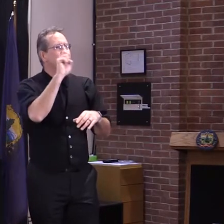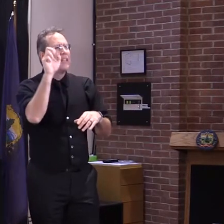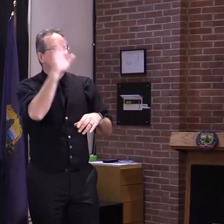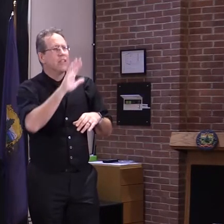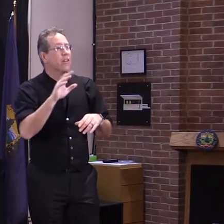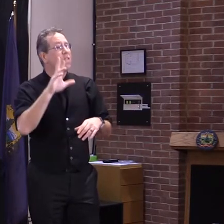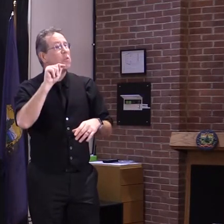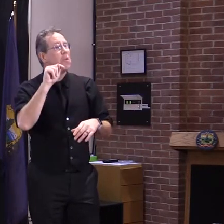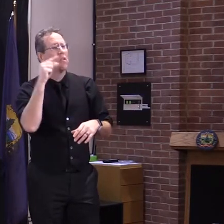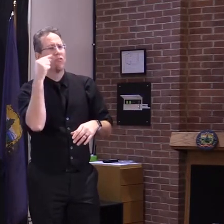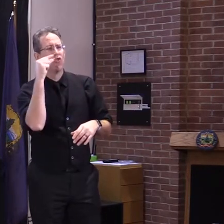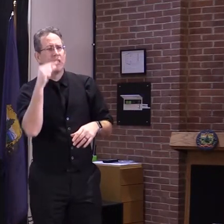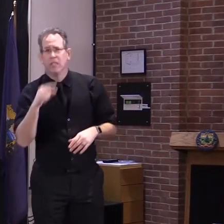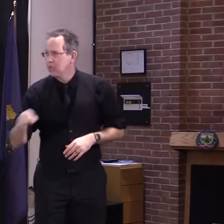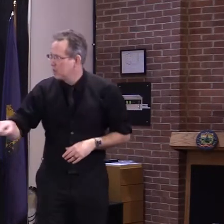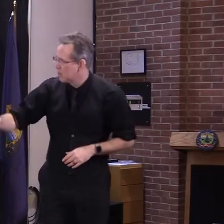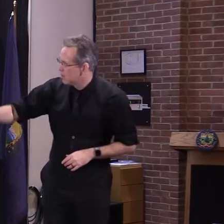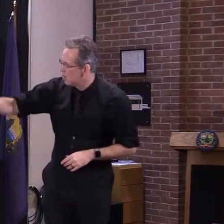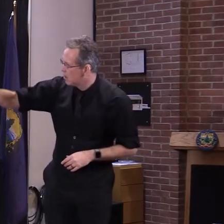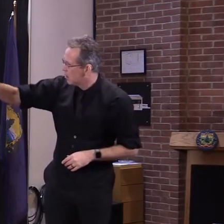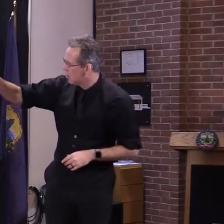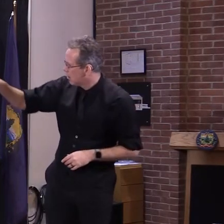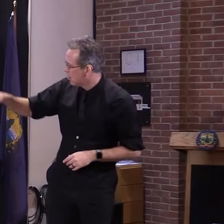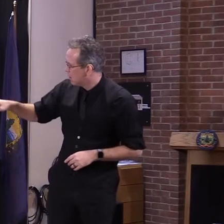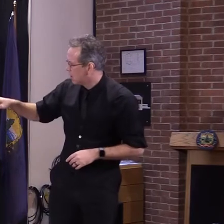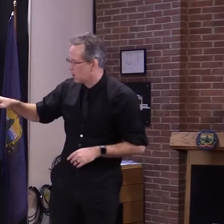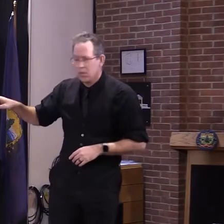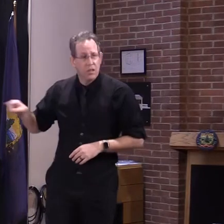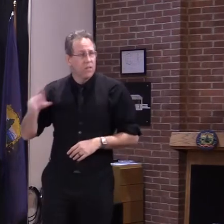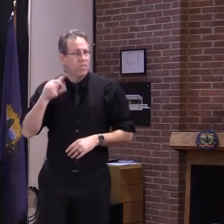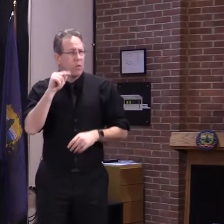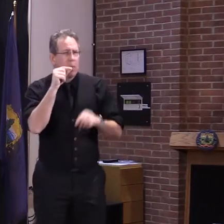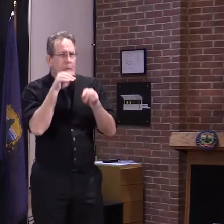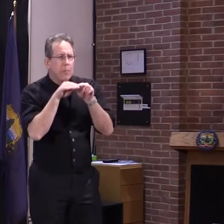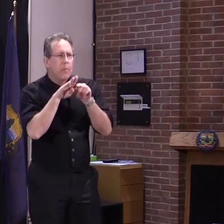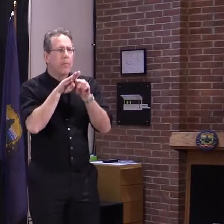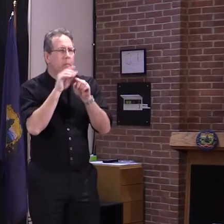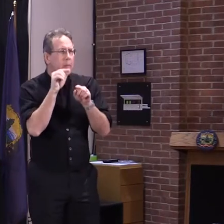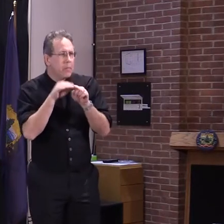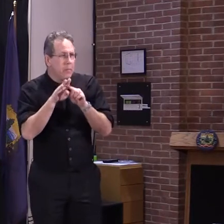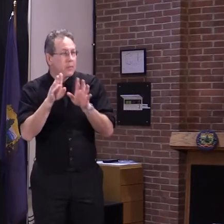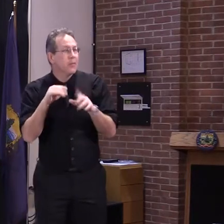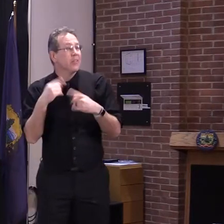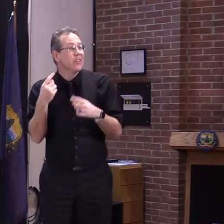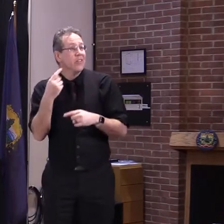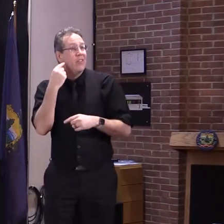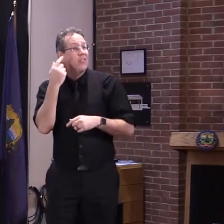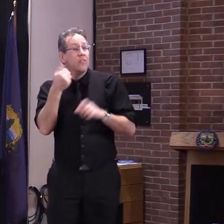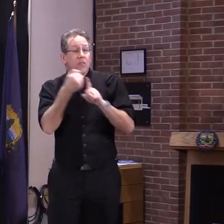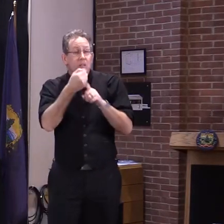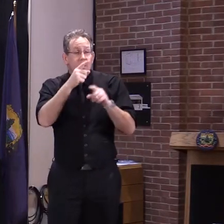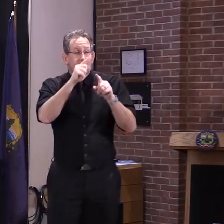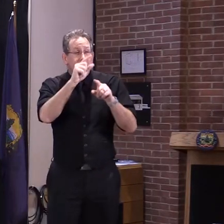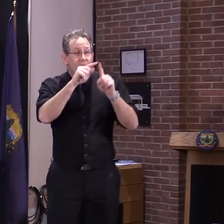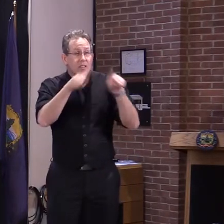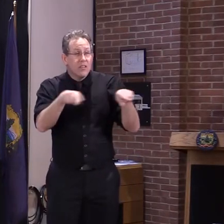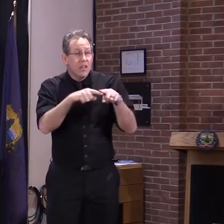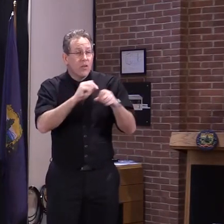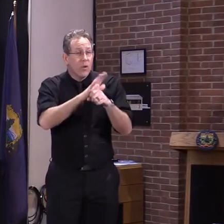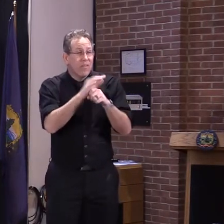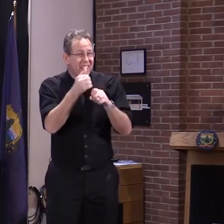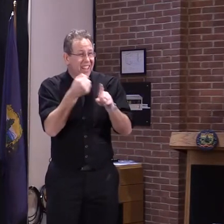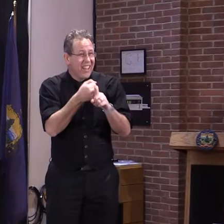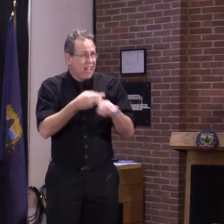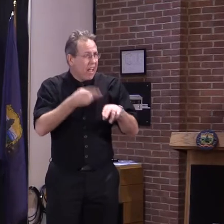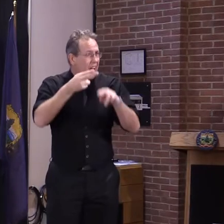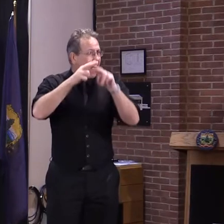New England, New York, and New Jersey. If you remember the Delta wave, Vermont, New Hampshire, and Maine did not respond in the same